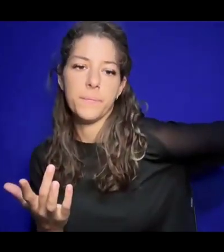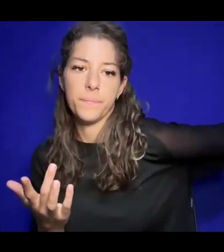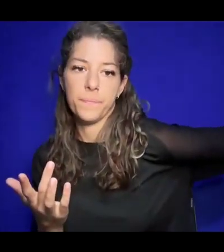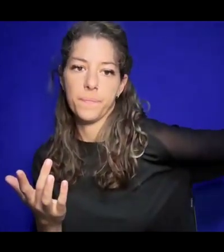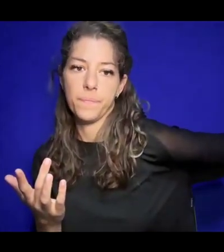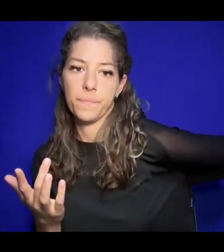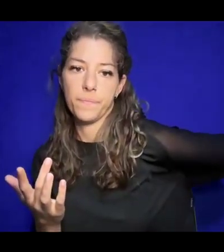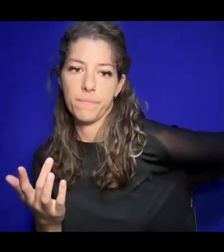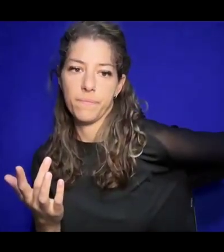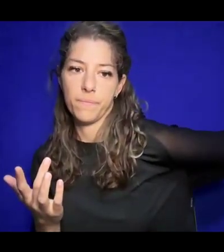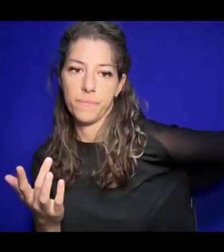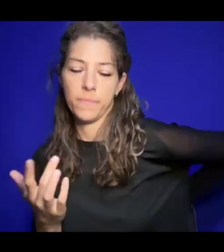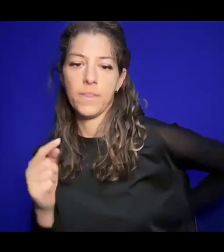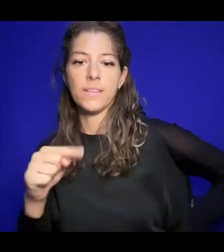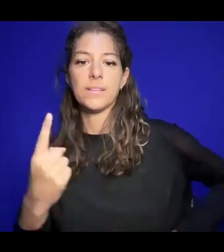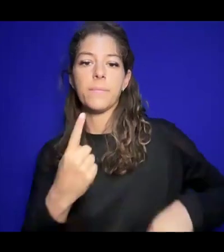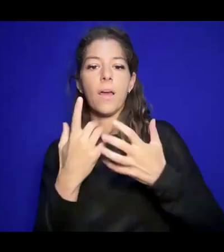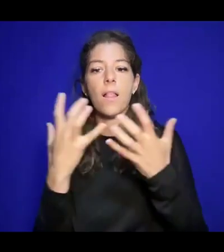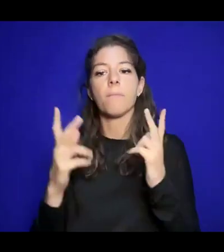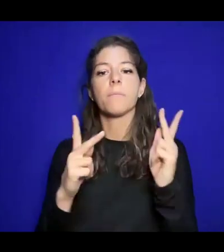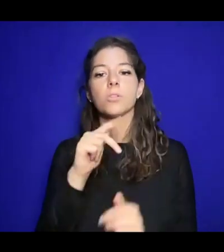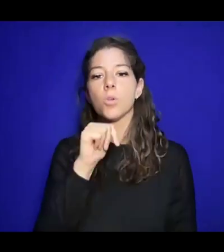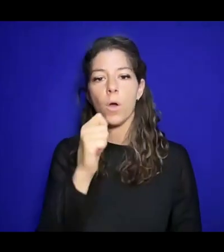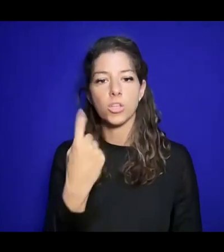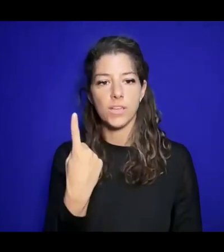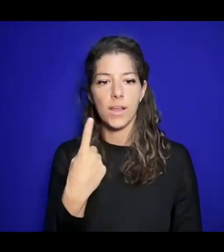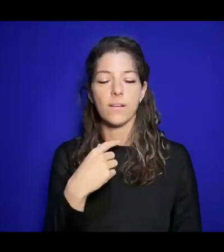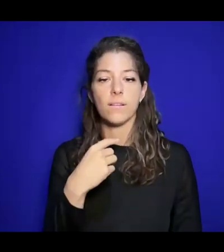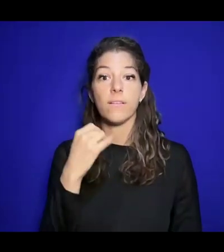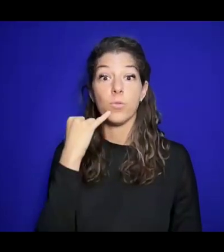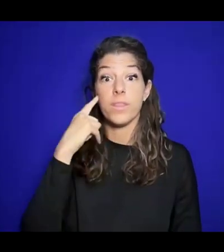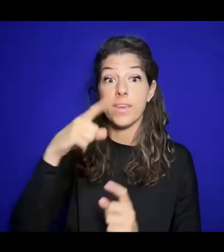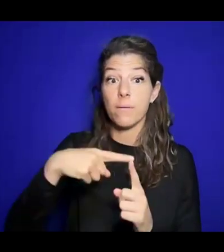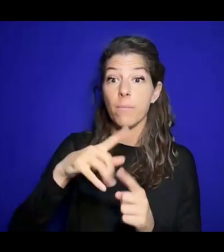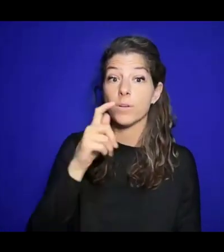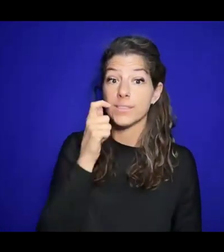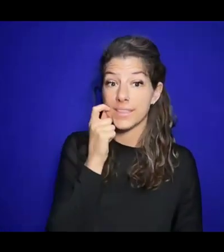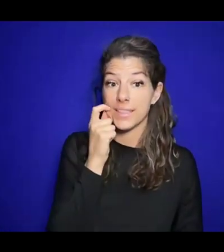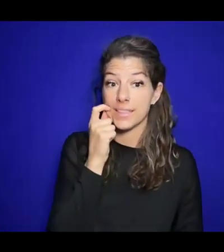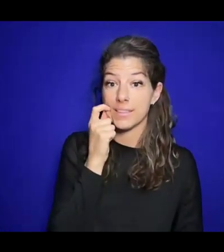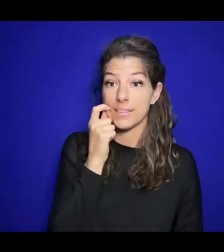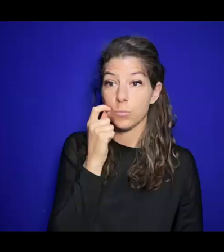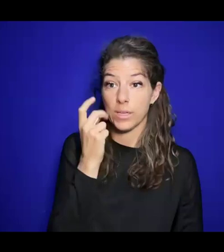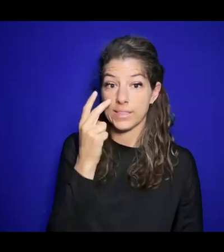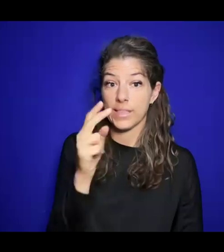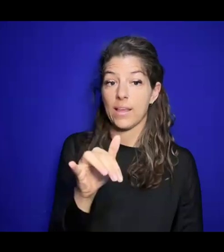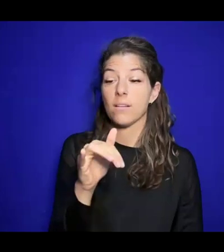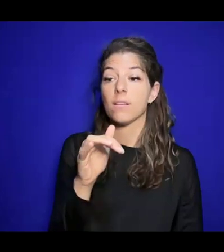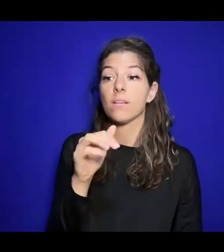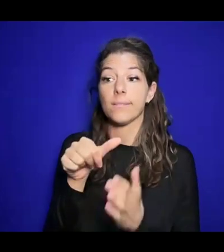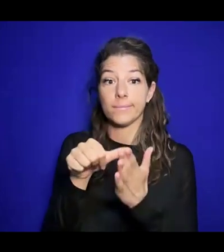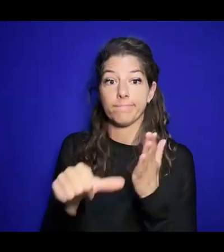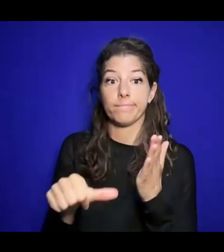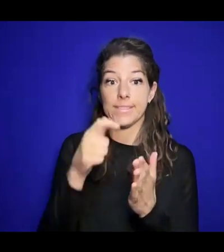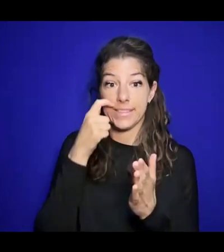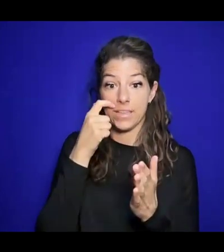something that a lot of people don't understand. Okay, if you think about your skin, because we can see that. You get a cut on your skin,